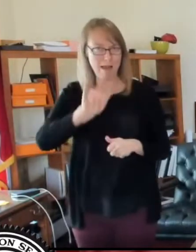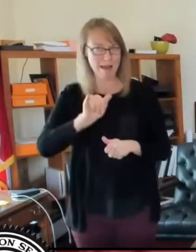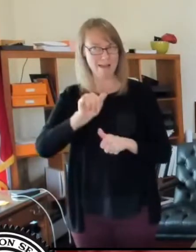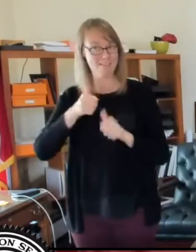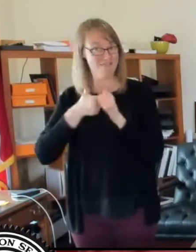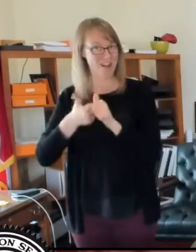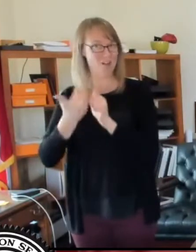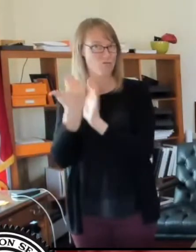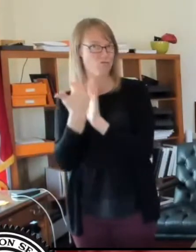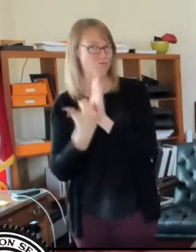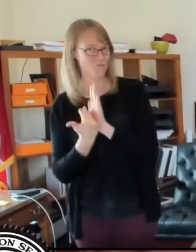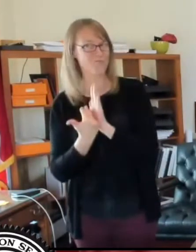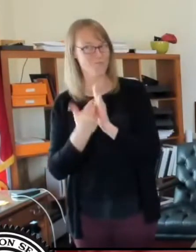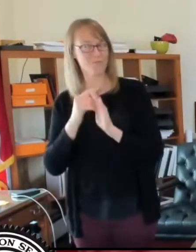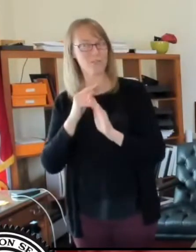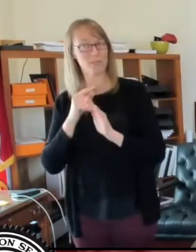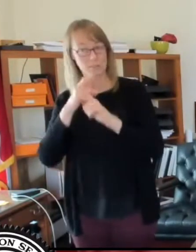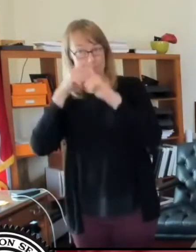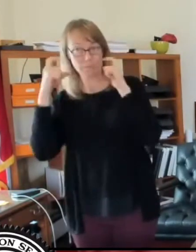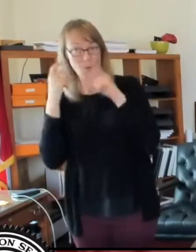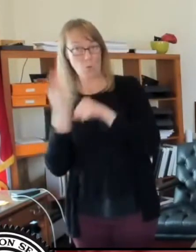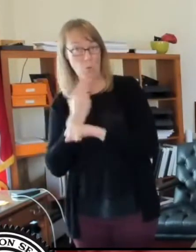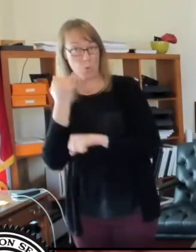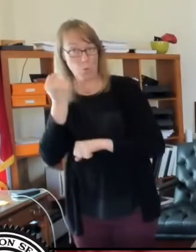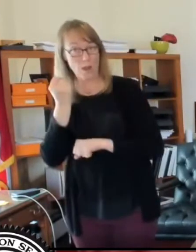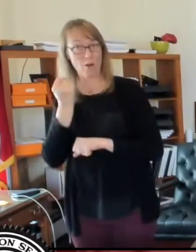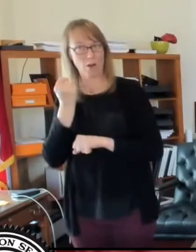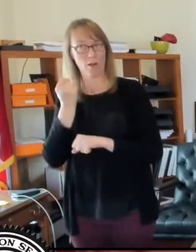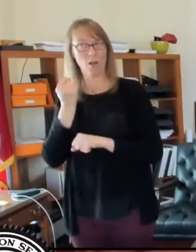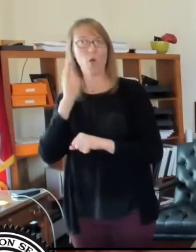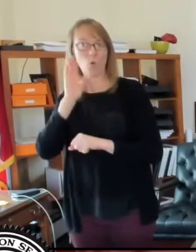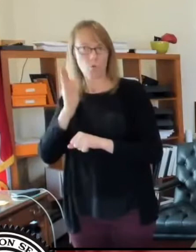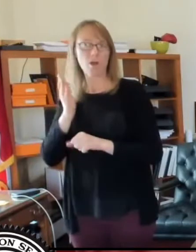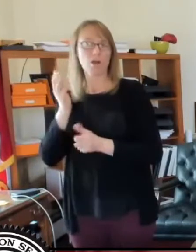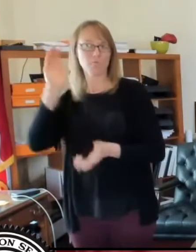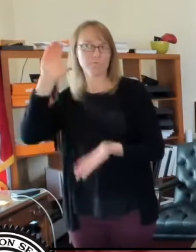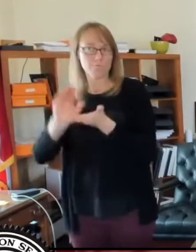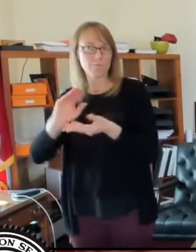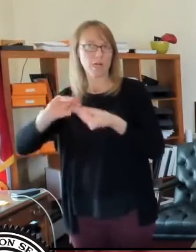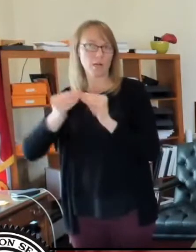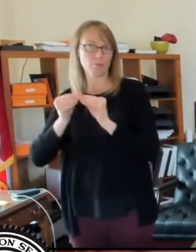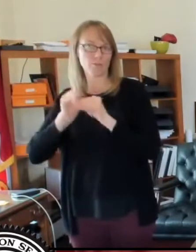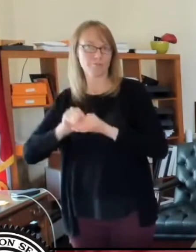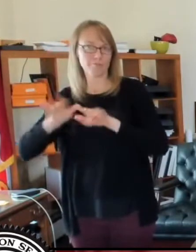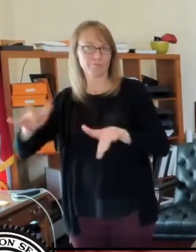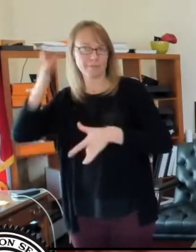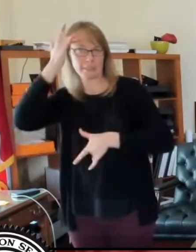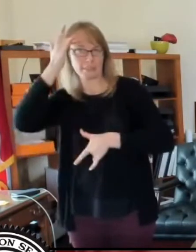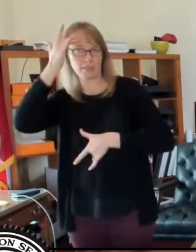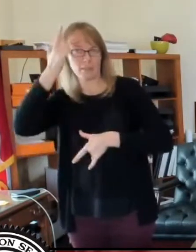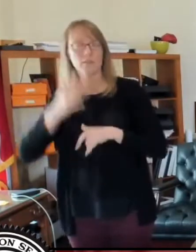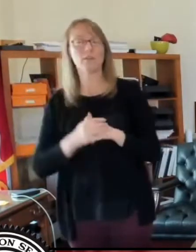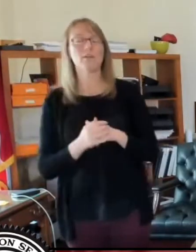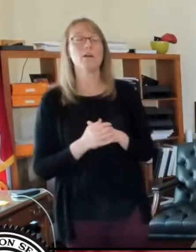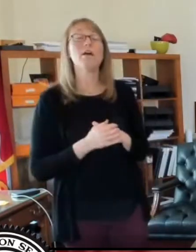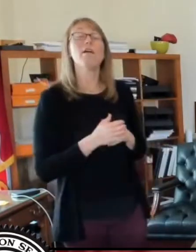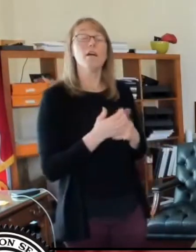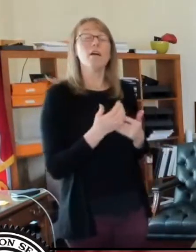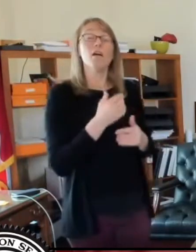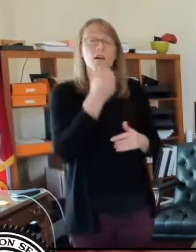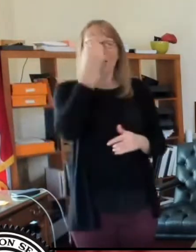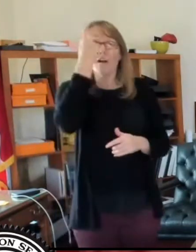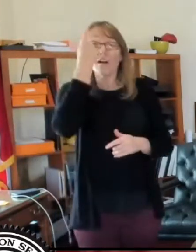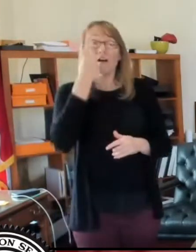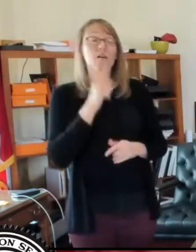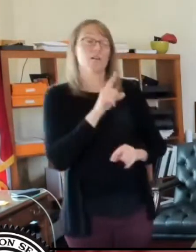mandate. But having a mandate helps. I think it says to some people, oh, well, maybe this is serious. If you look at the